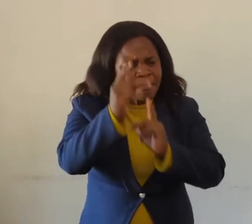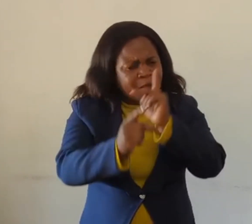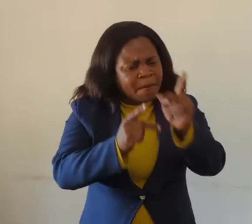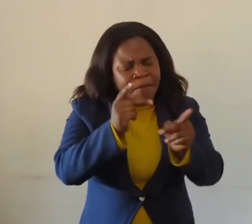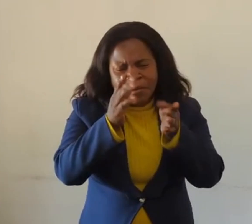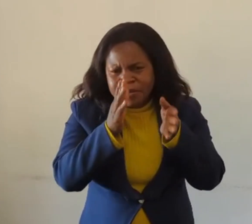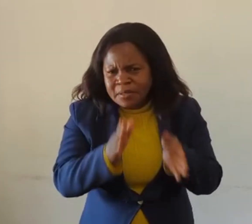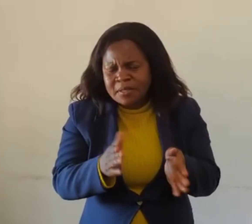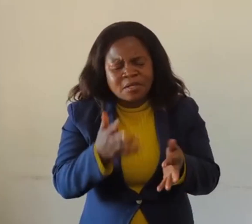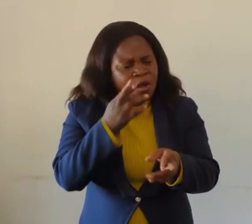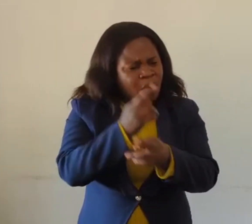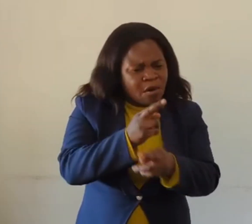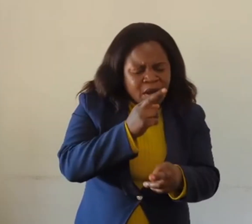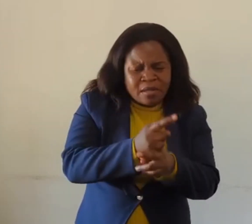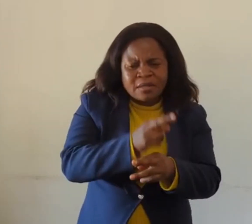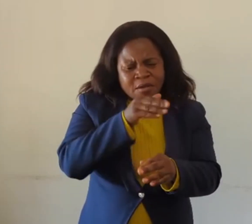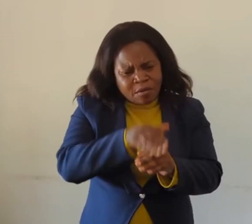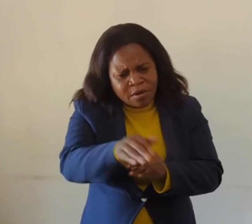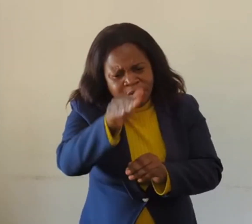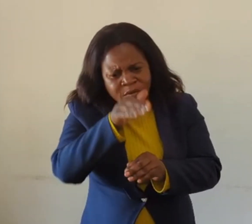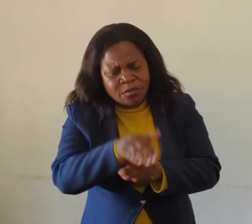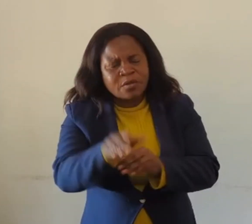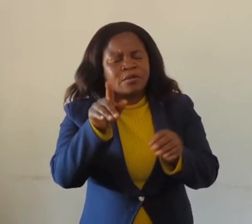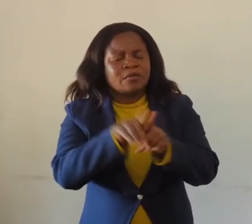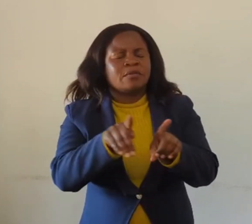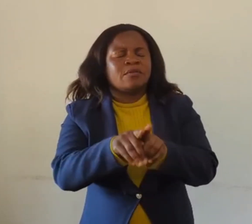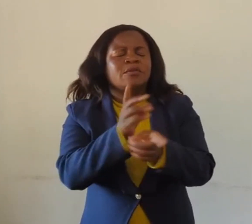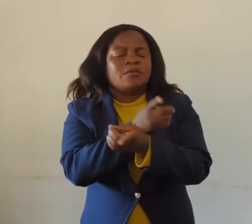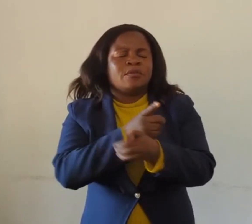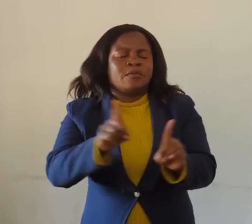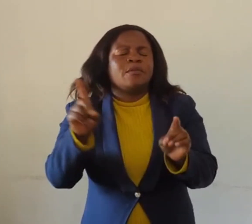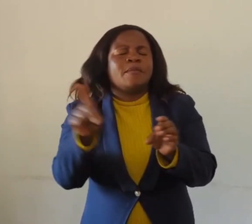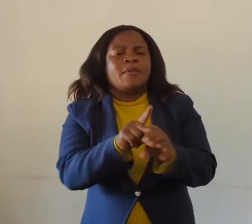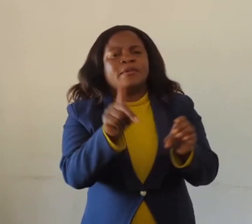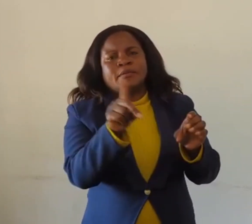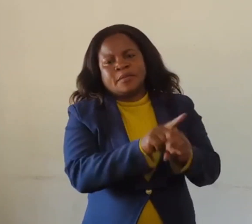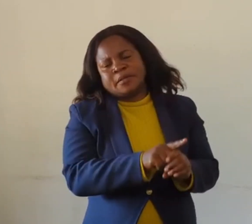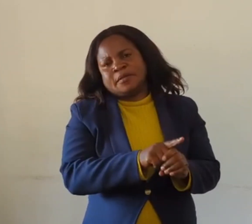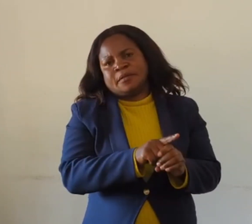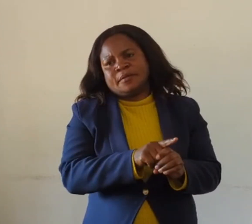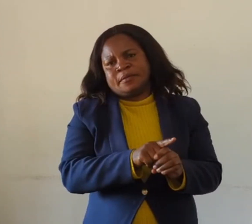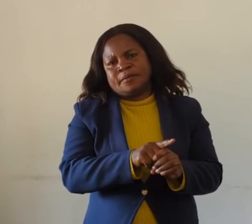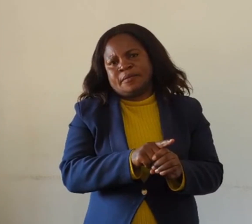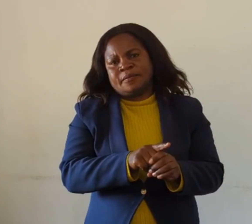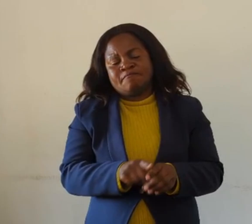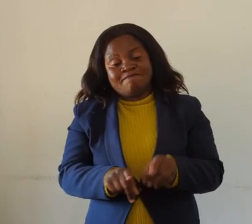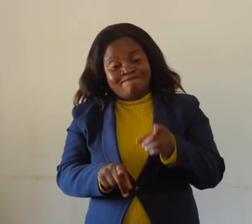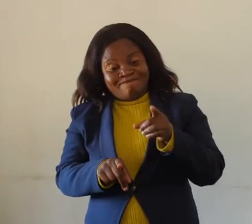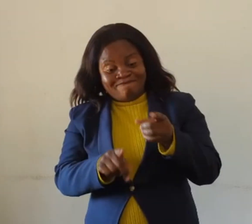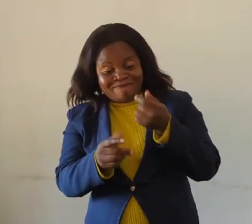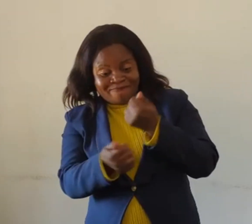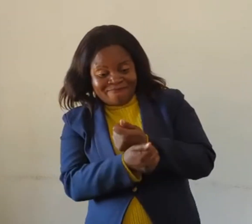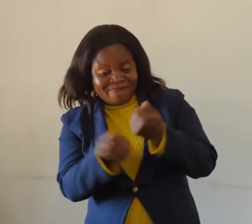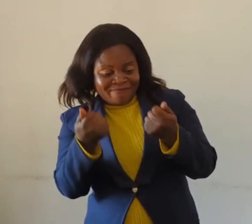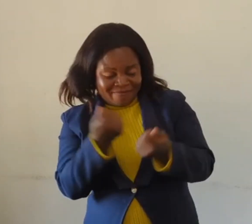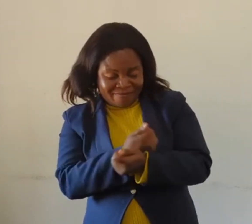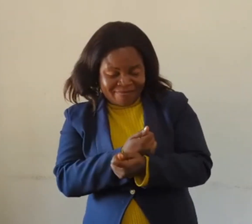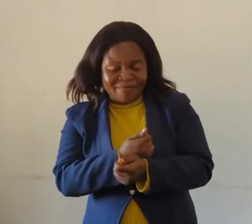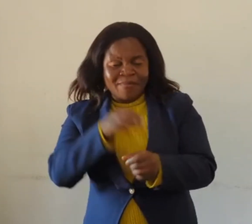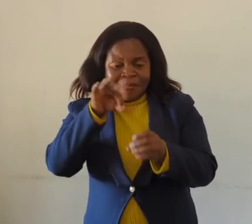rights, registration, and democratic participation. This amendment changes voter education from